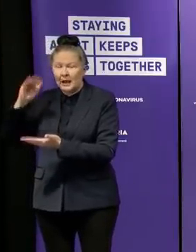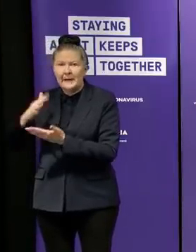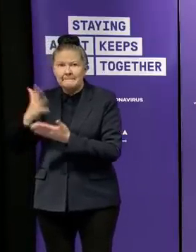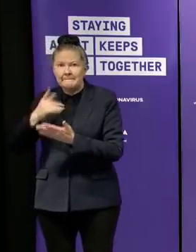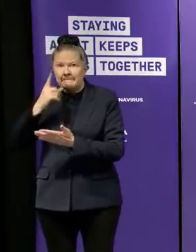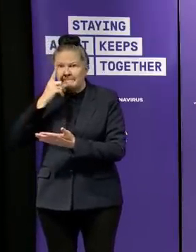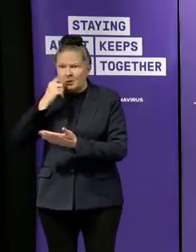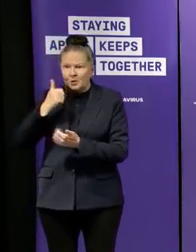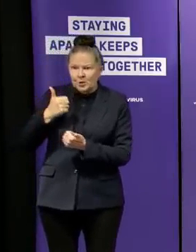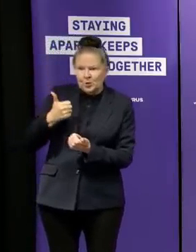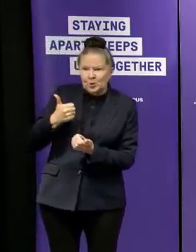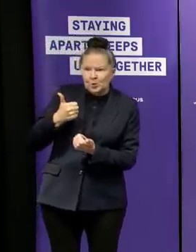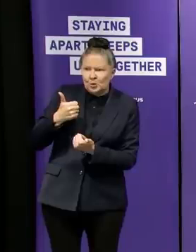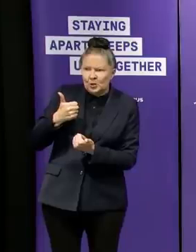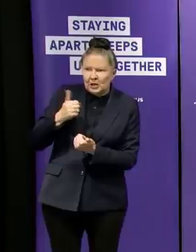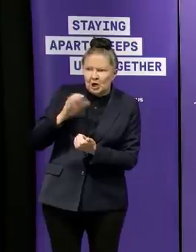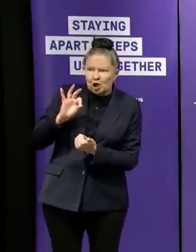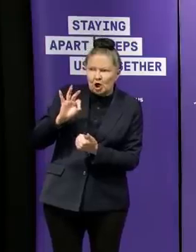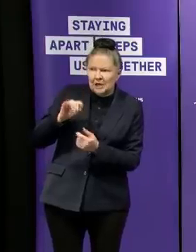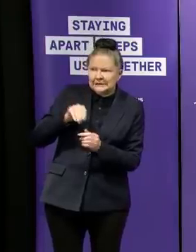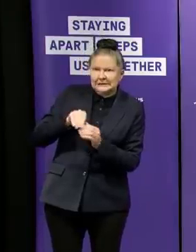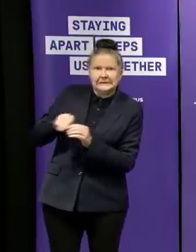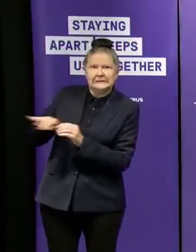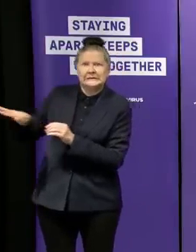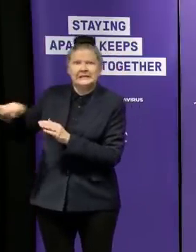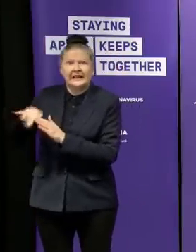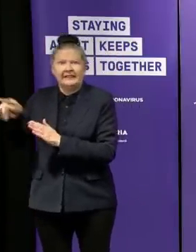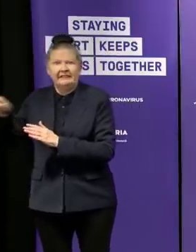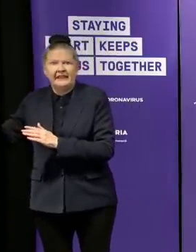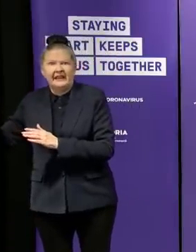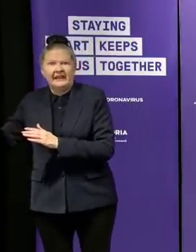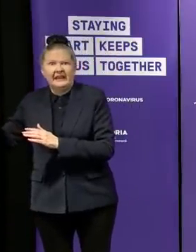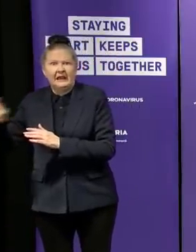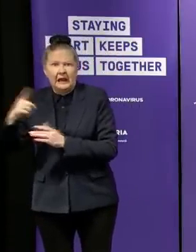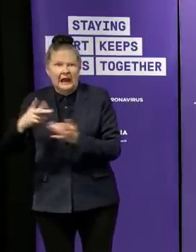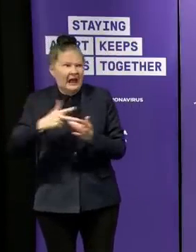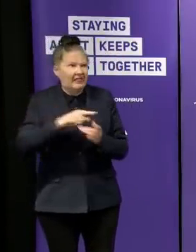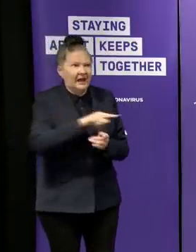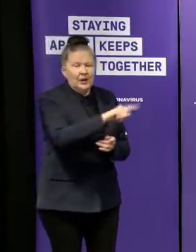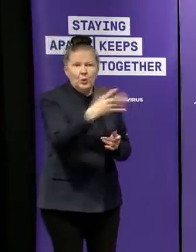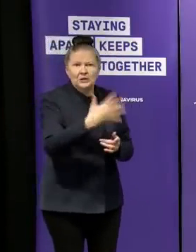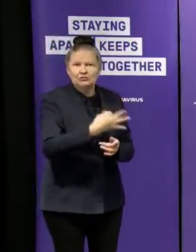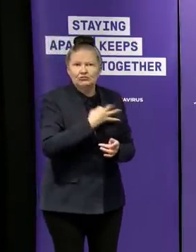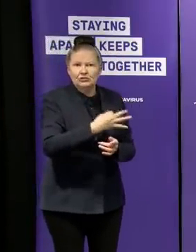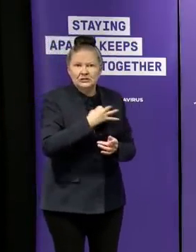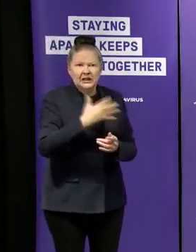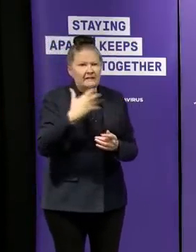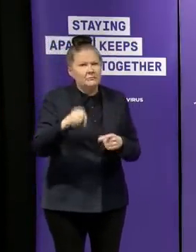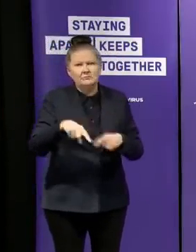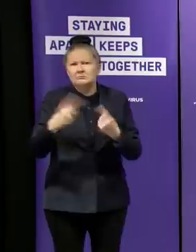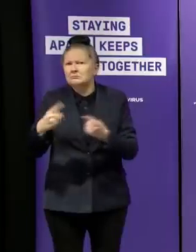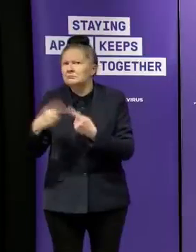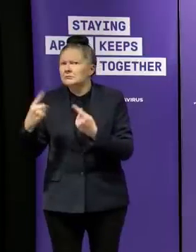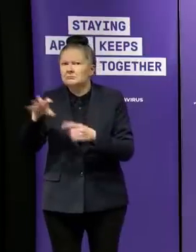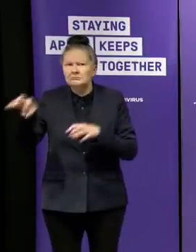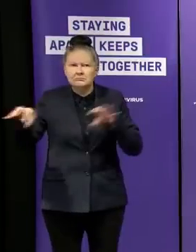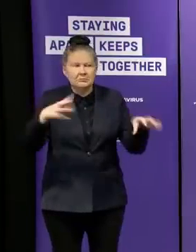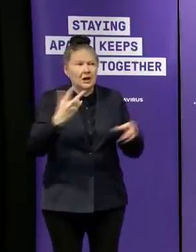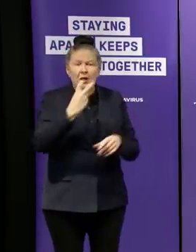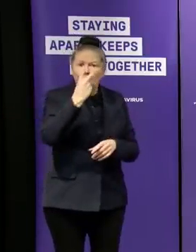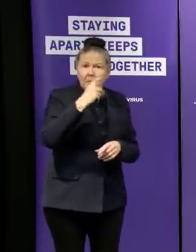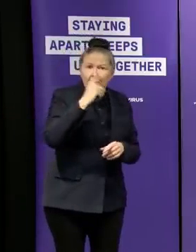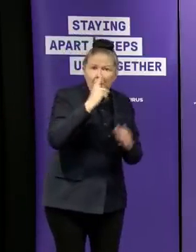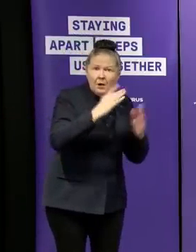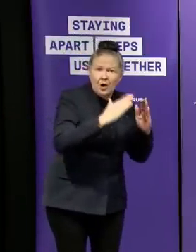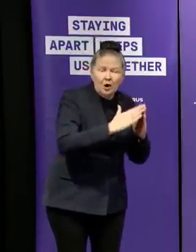vulnerable areas, as well as lots of others. And there's a well-known list, whether it's disability facility settings or aged